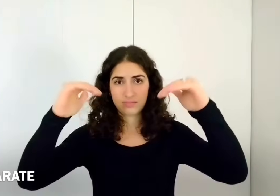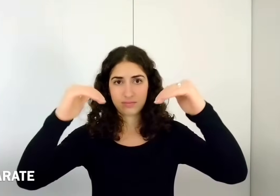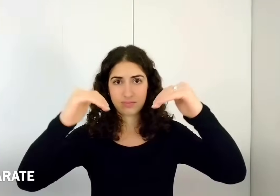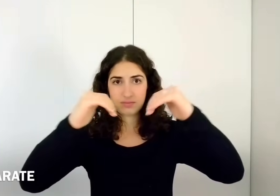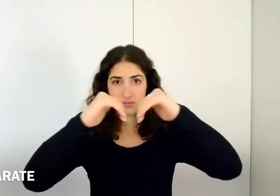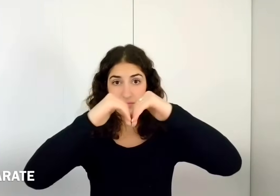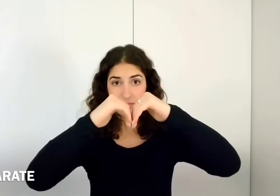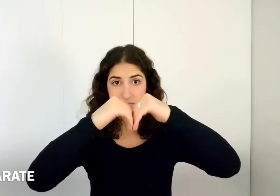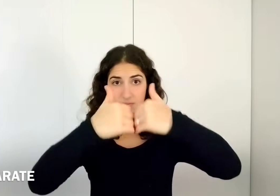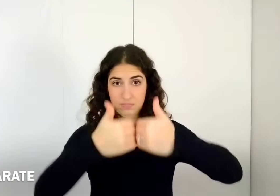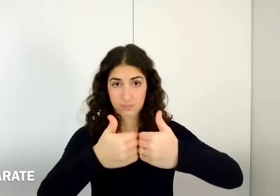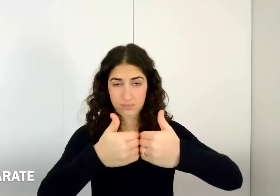This is the hand shape.